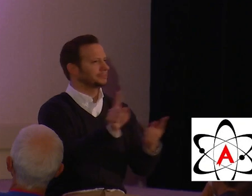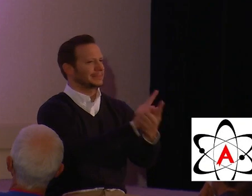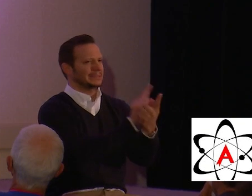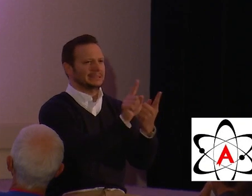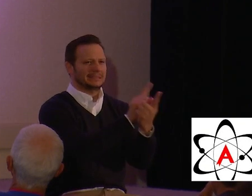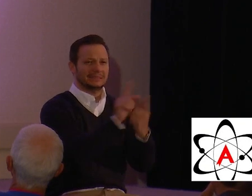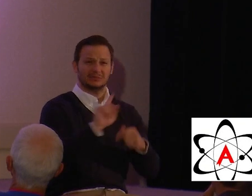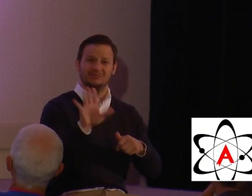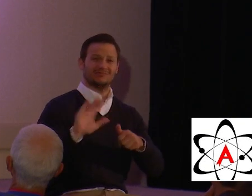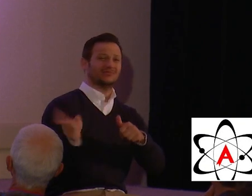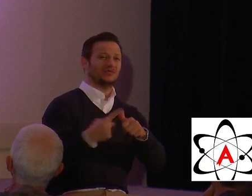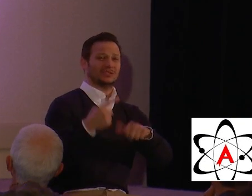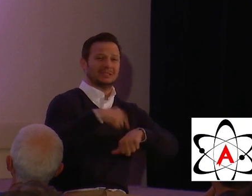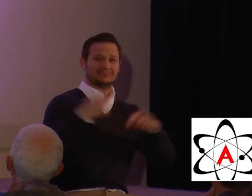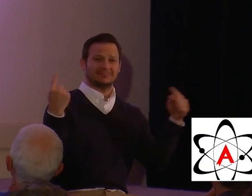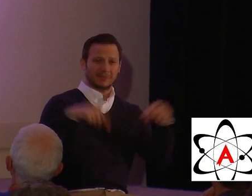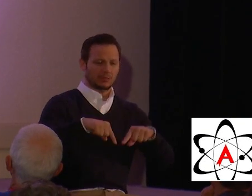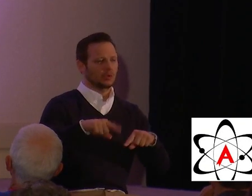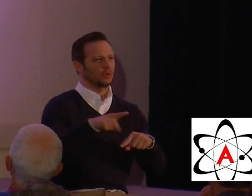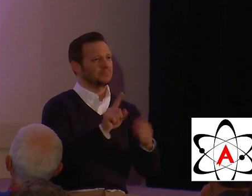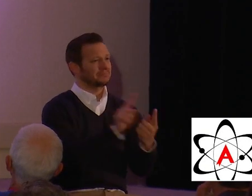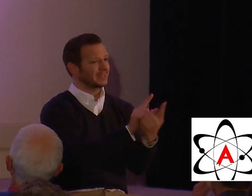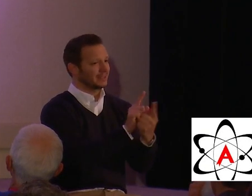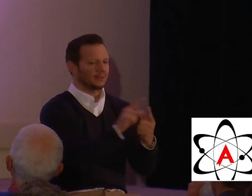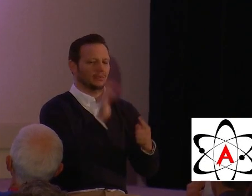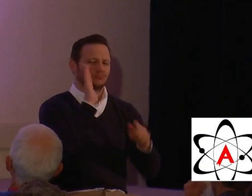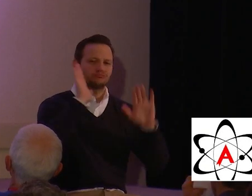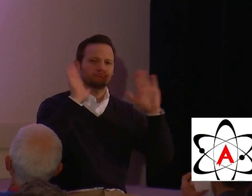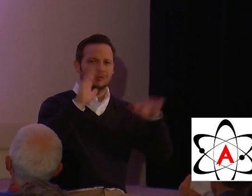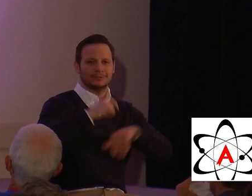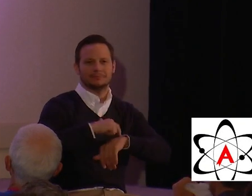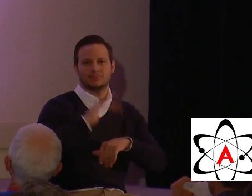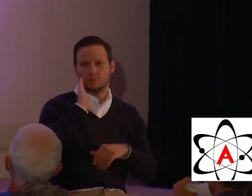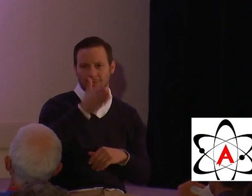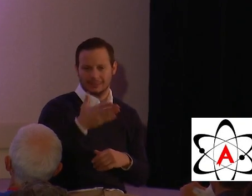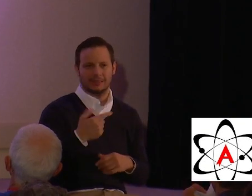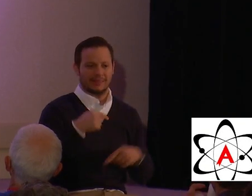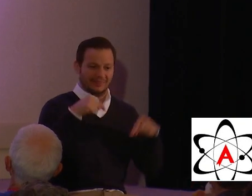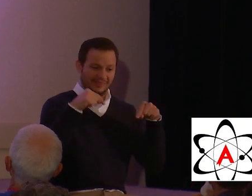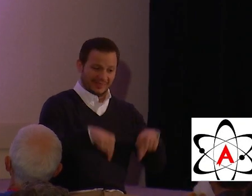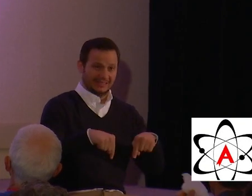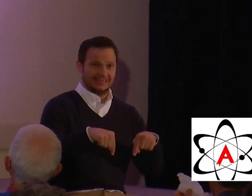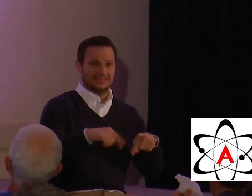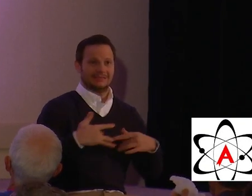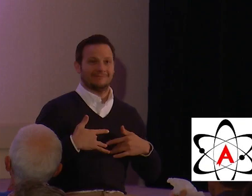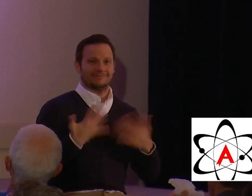If this is your first event, you're going to have a great time at this event. This event is designed